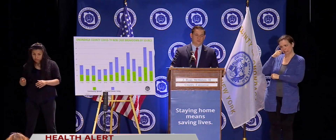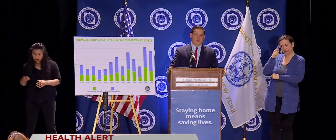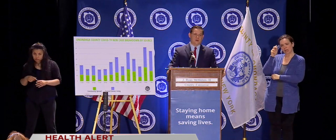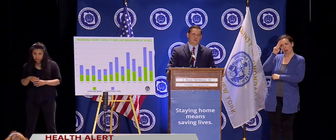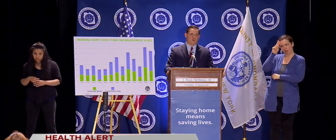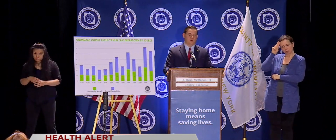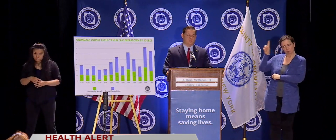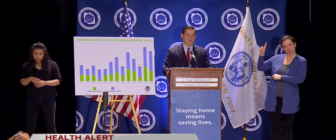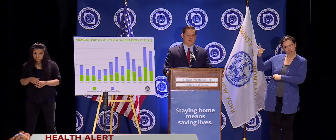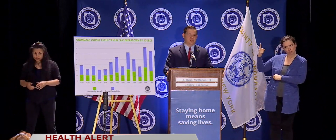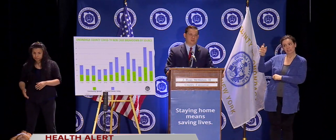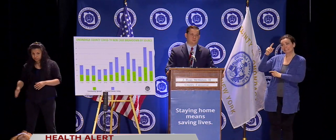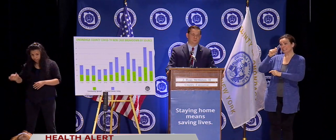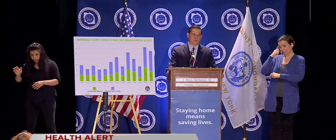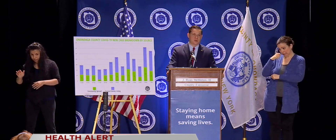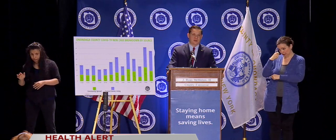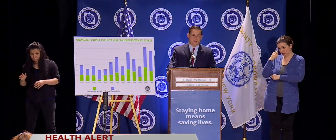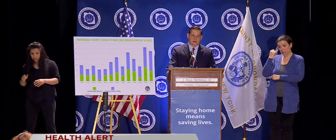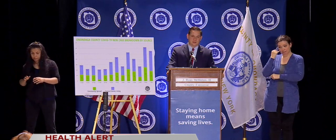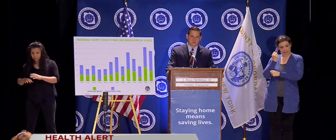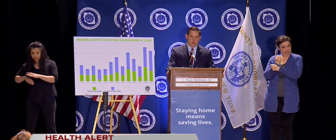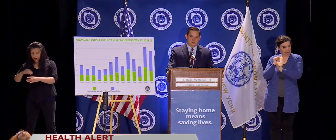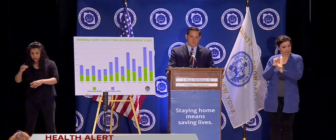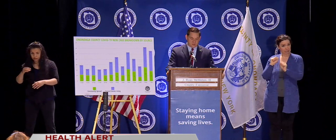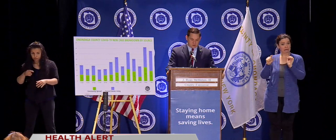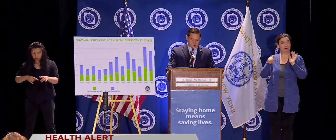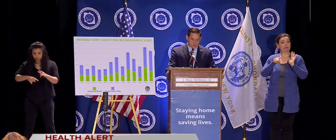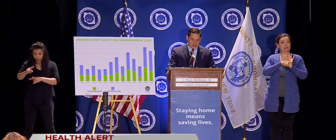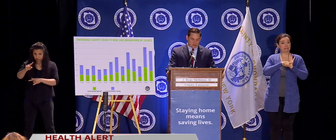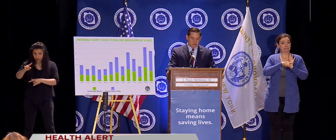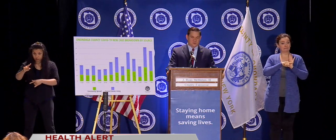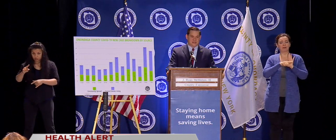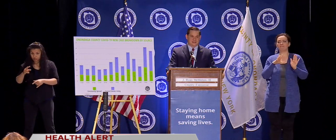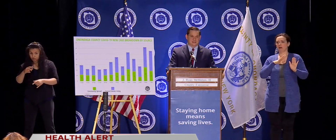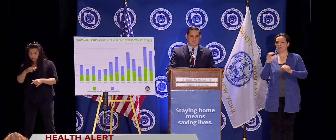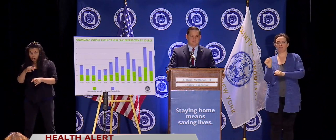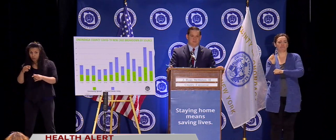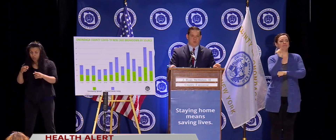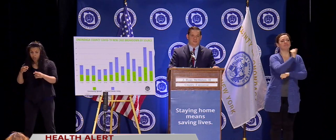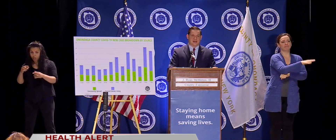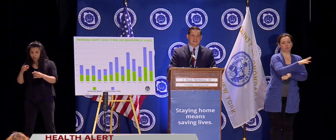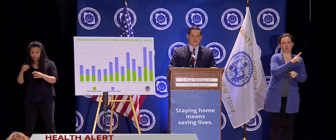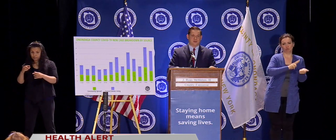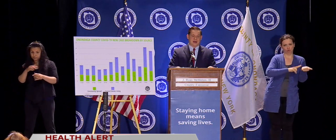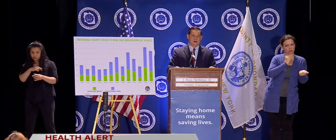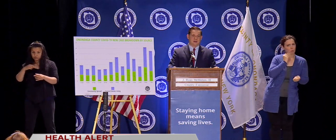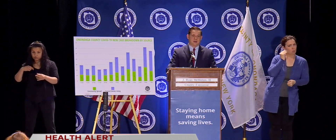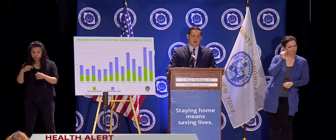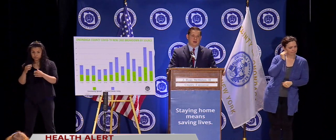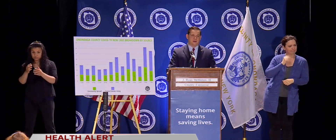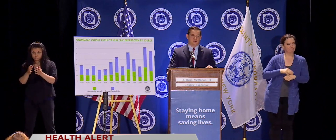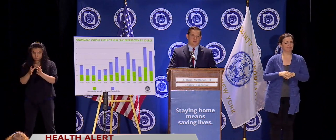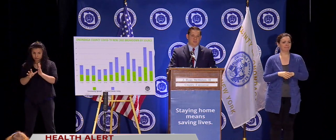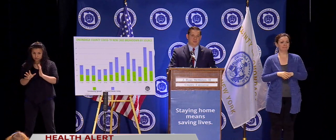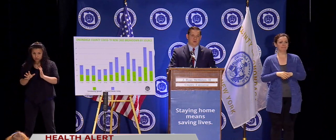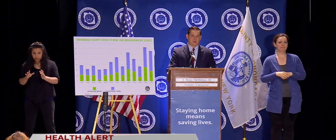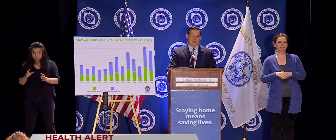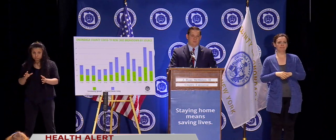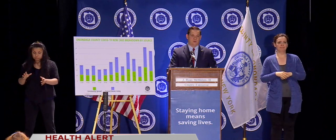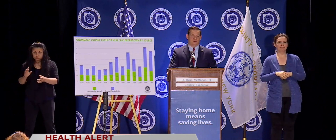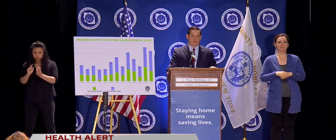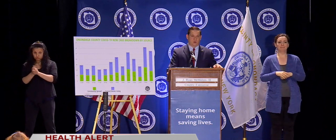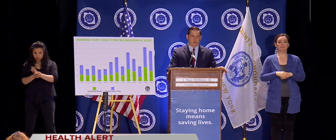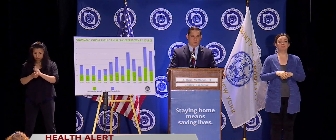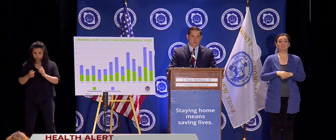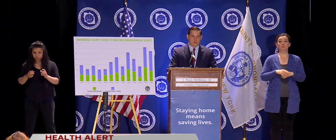homes for rehabilitation, and that led to spread. So we're now going to be testing both sides of that to make sure